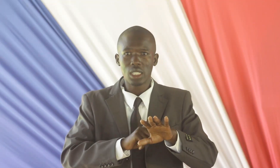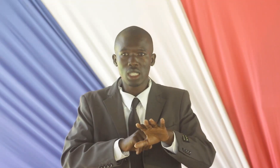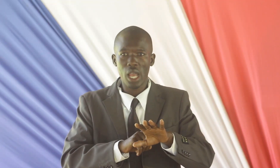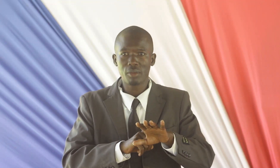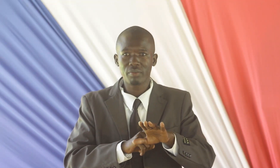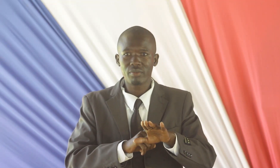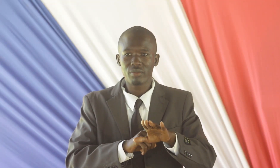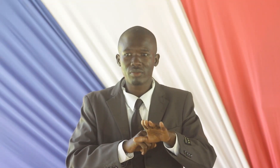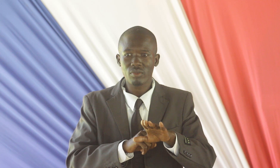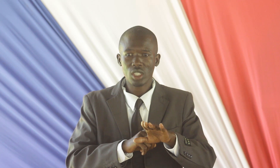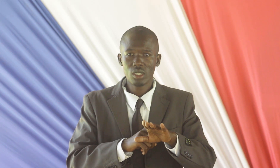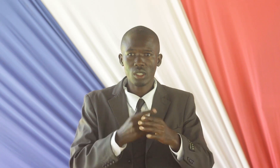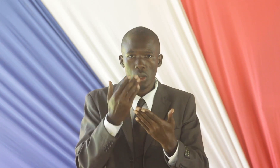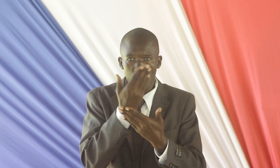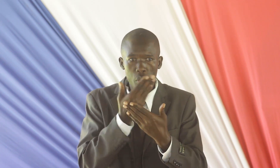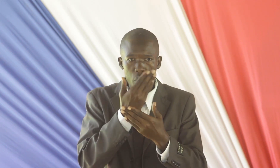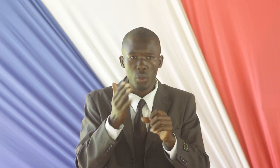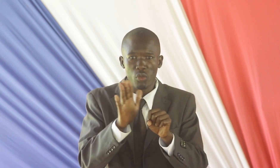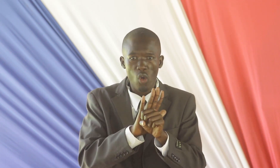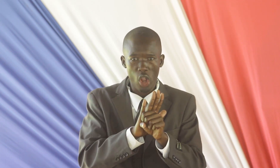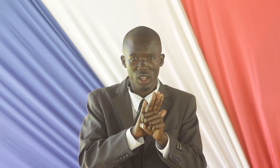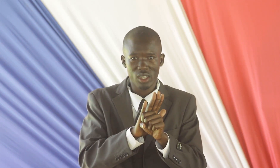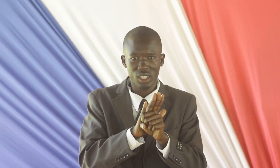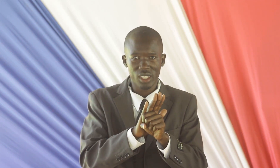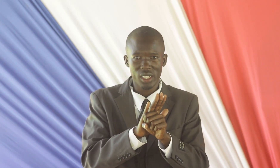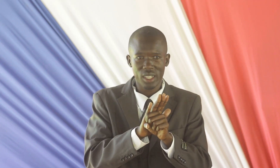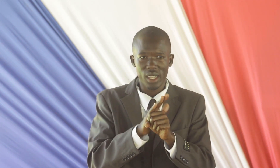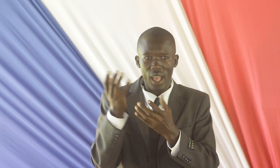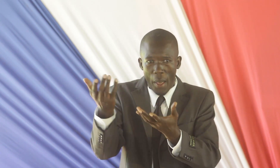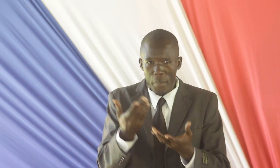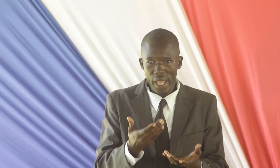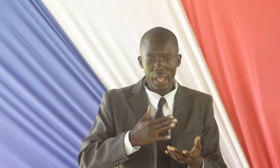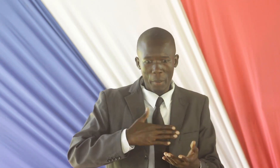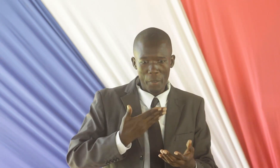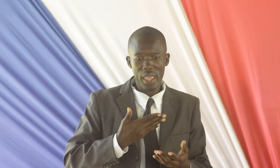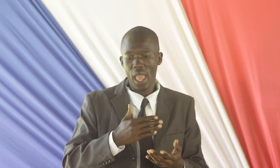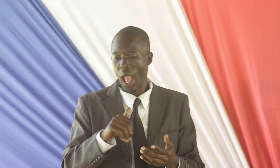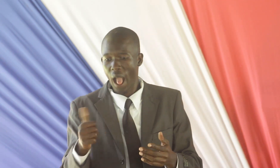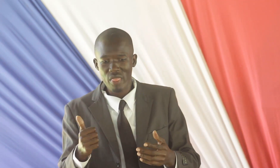full, that she said unto her son, bring me yet a vessel.